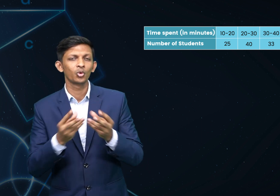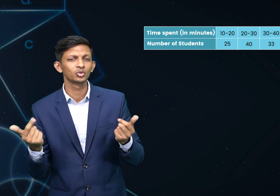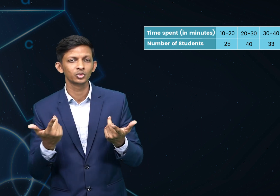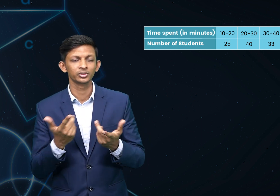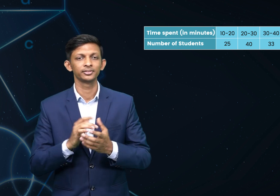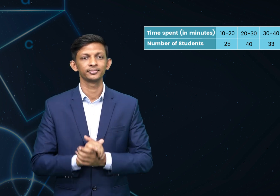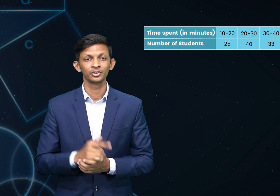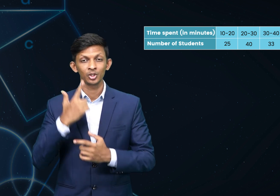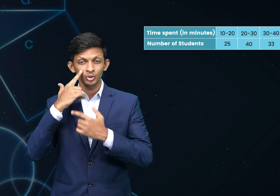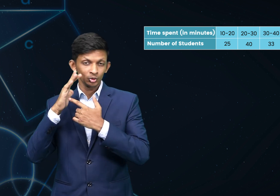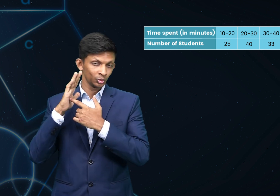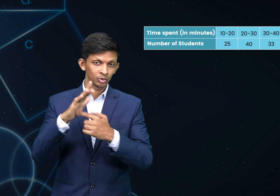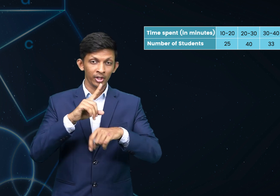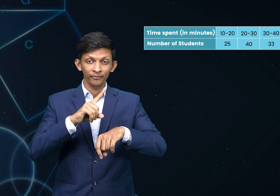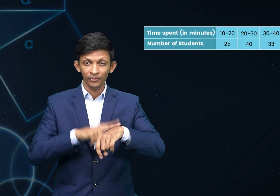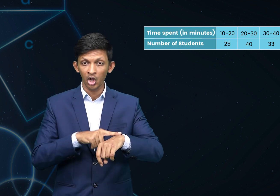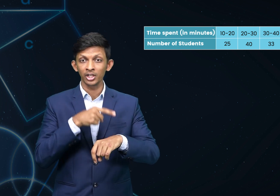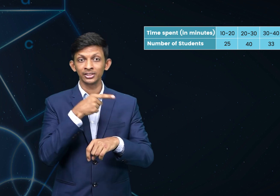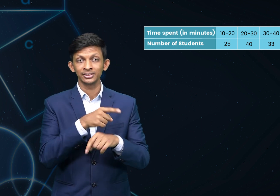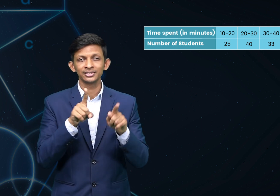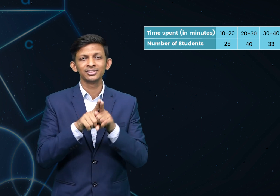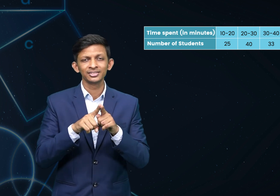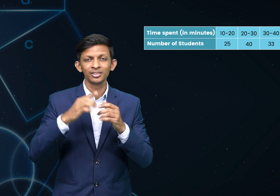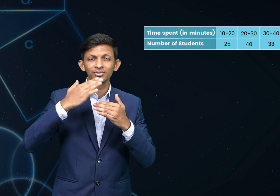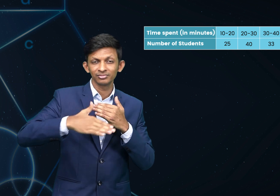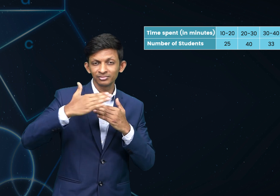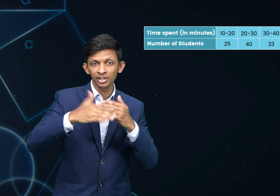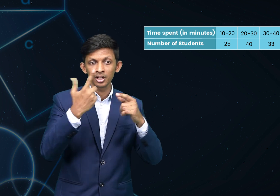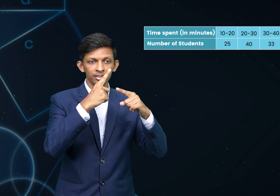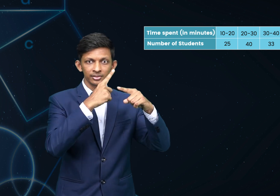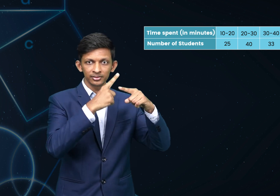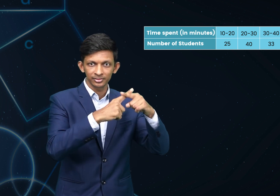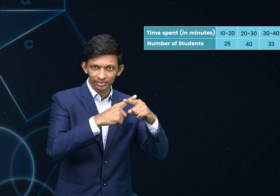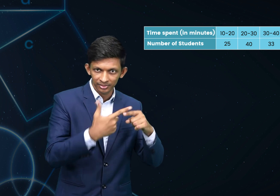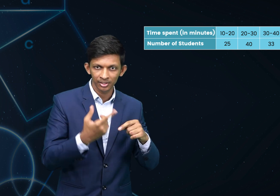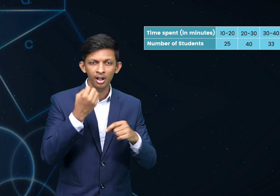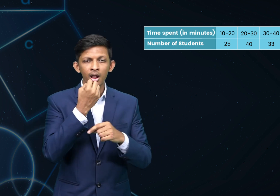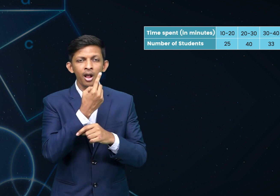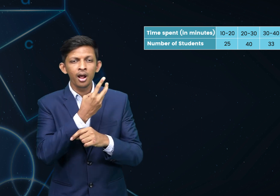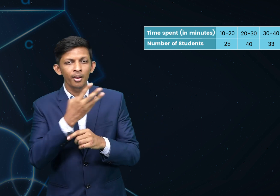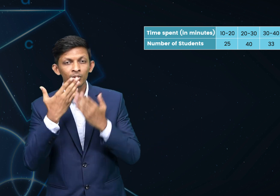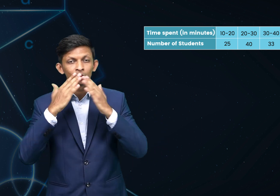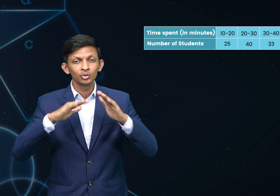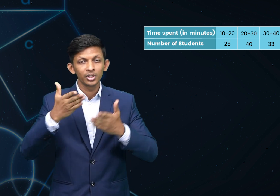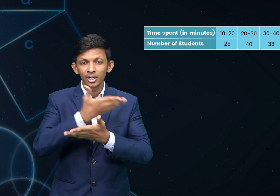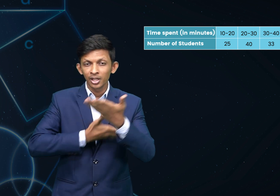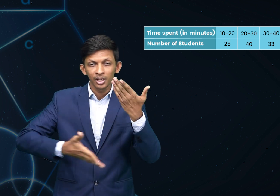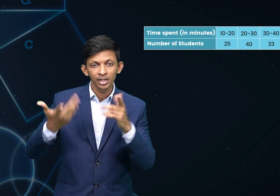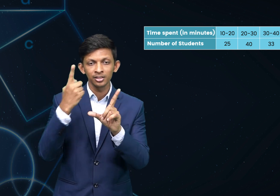Solution: represent the time spent in the library along the x-axis and the number of students along the